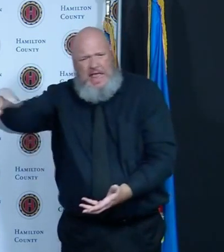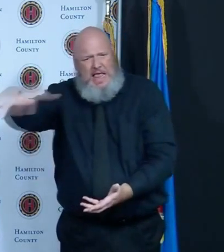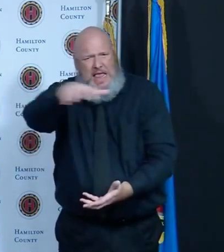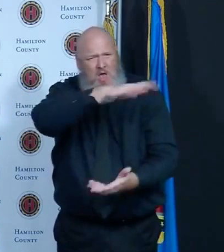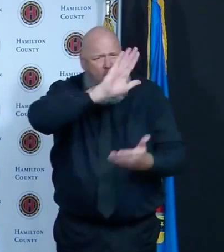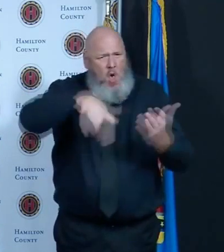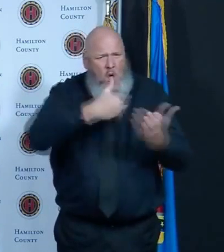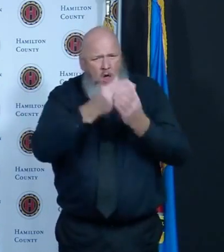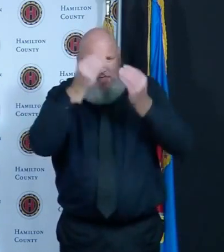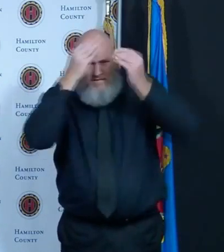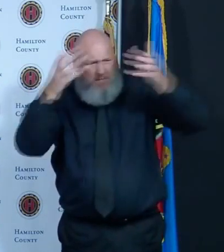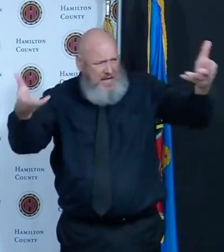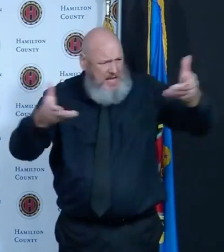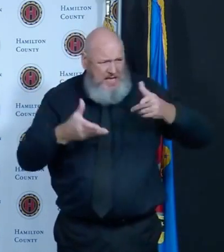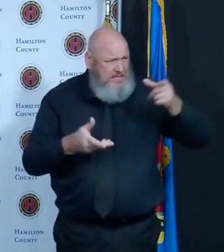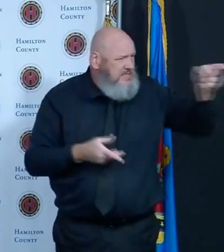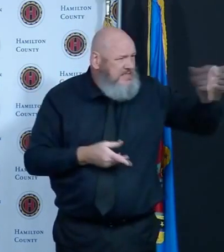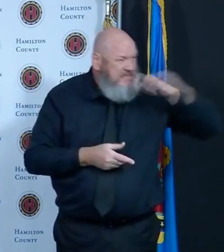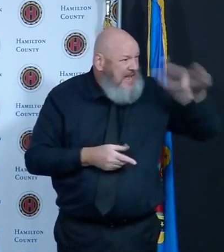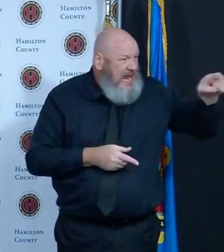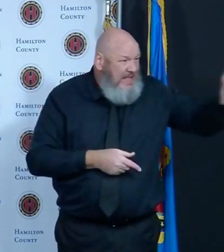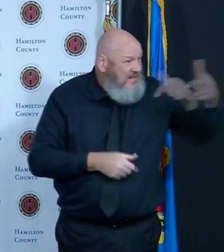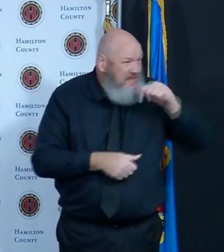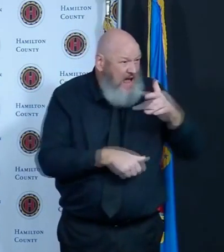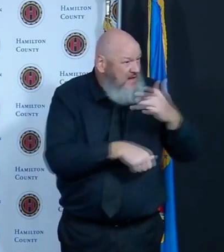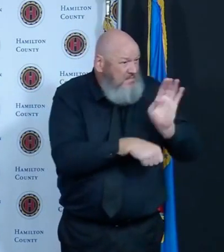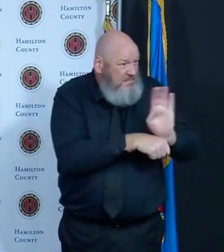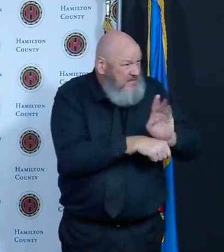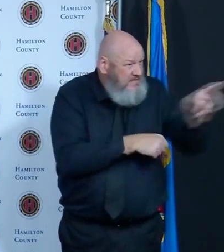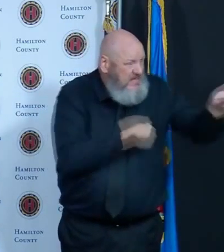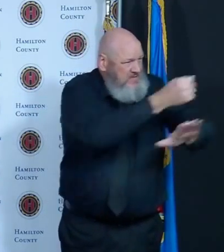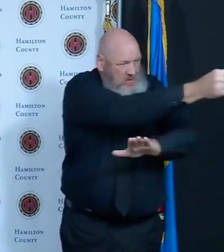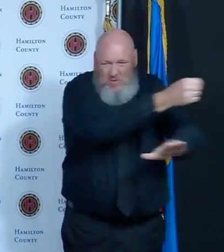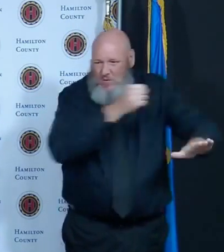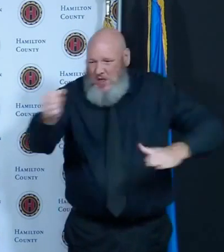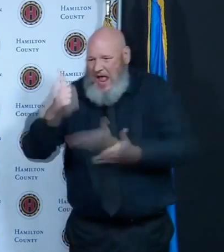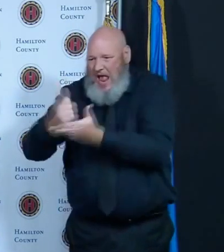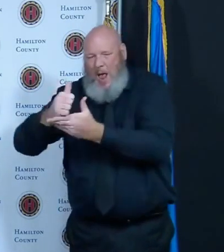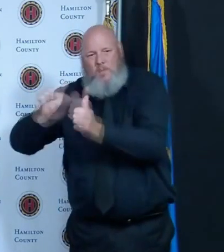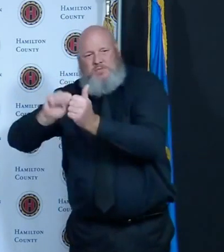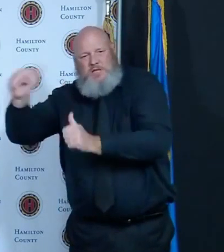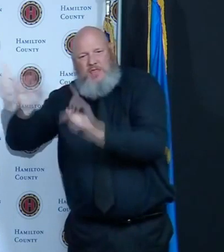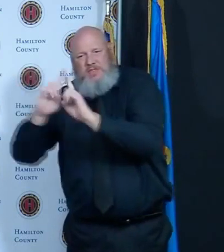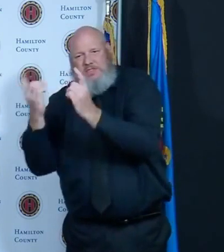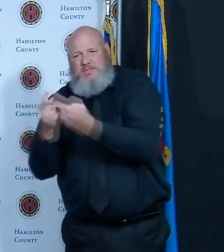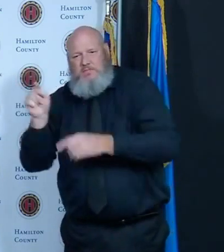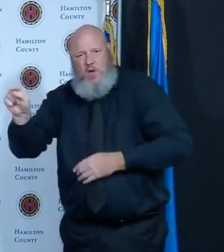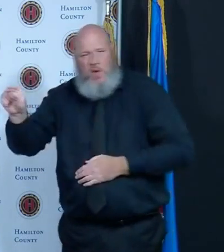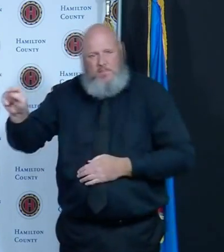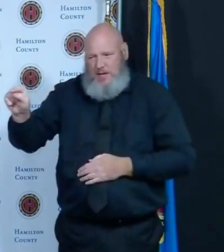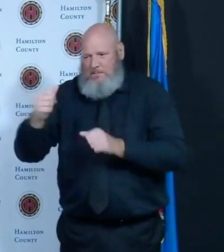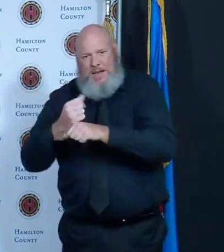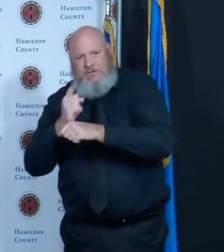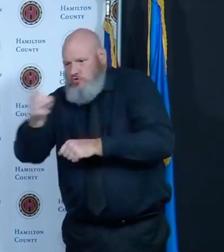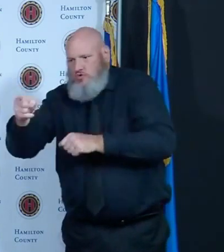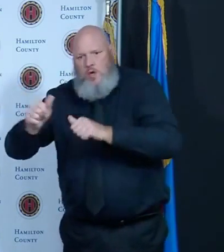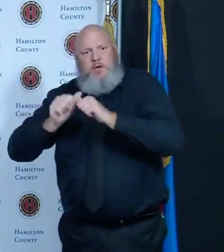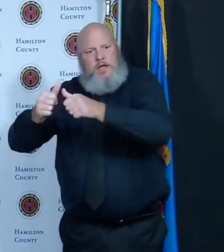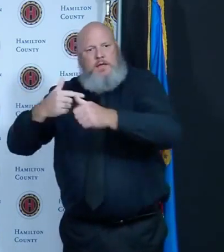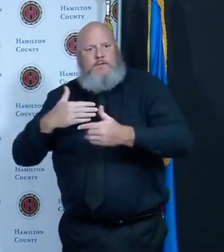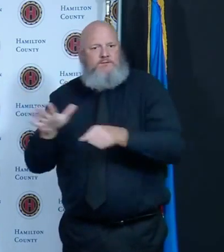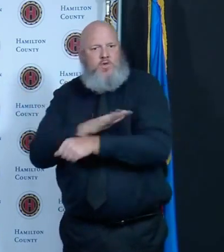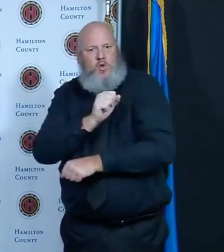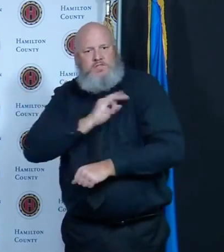like things like redeployment, things like using restricted funds to fill in the gap, things